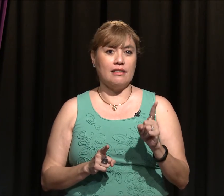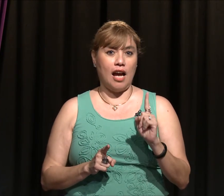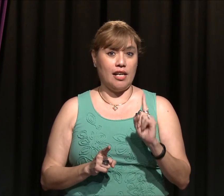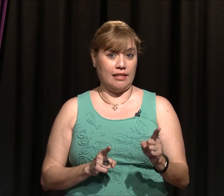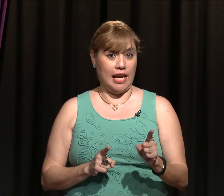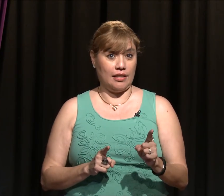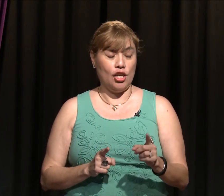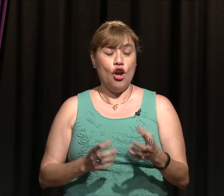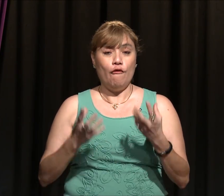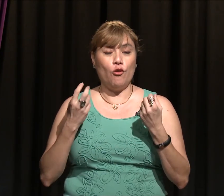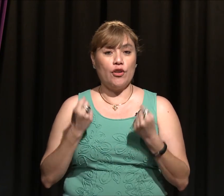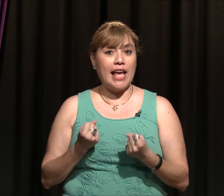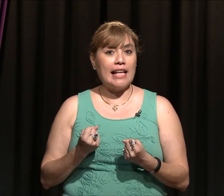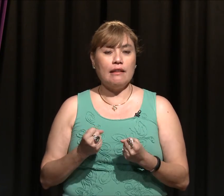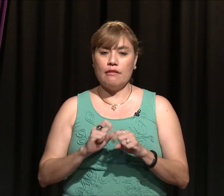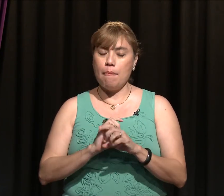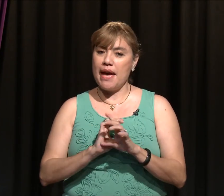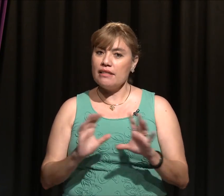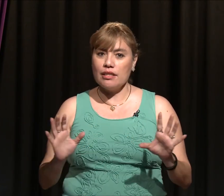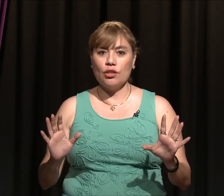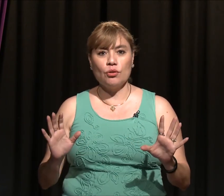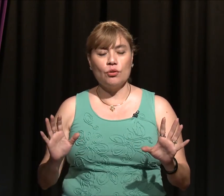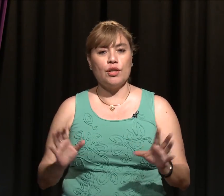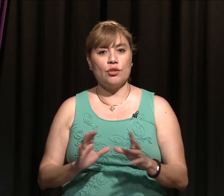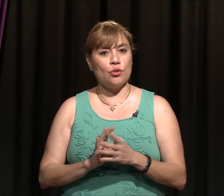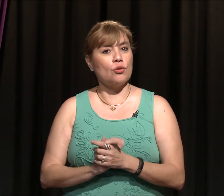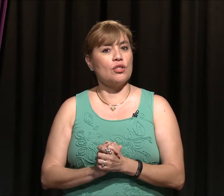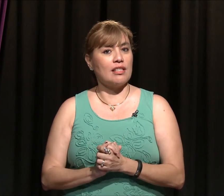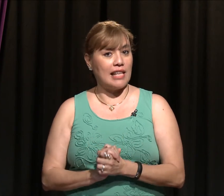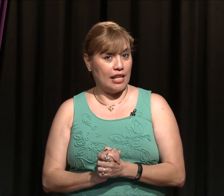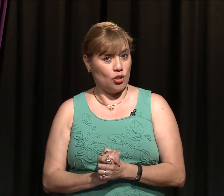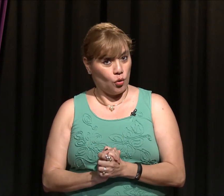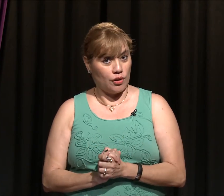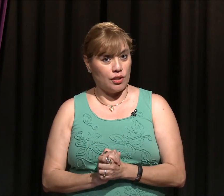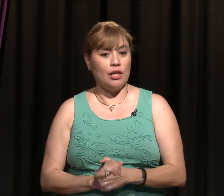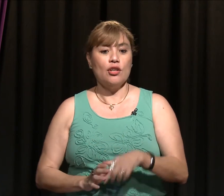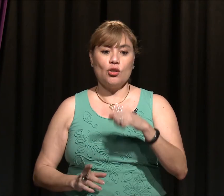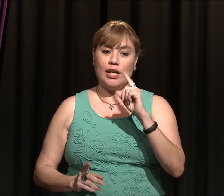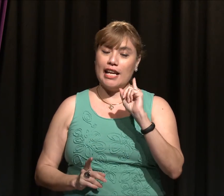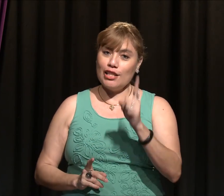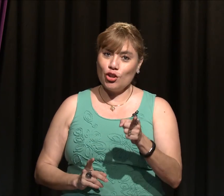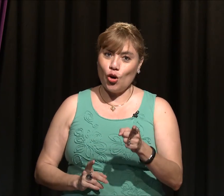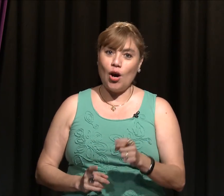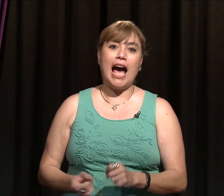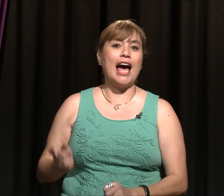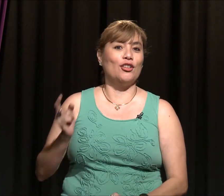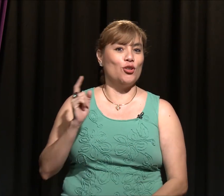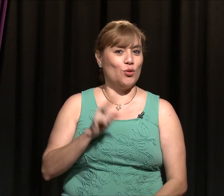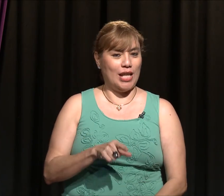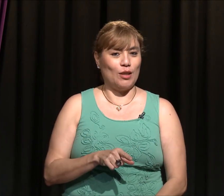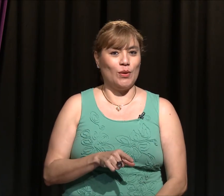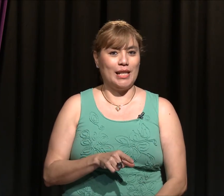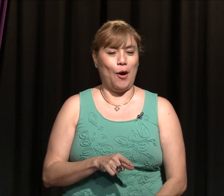are set. For that, the best thing to do is to use the slide sorter. So, let's go and use that one now.